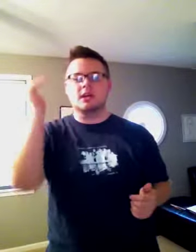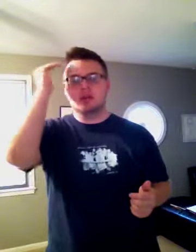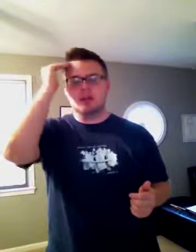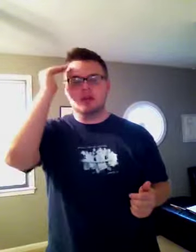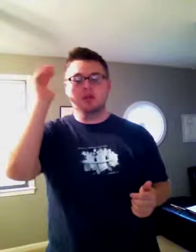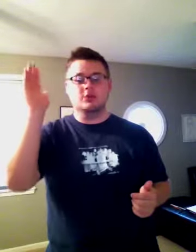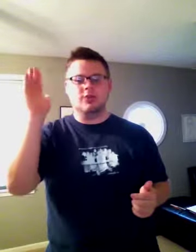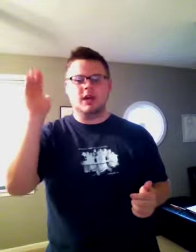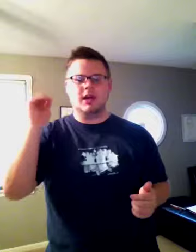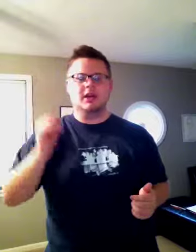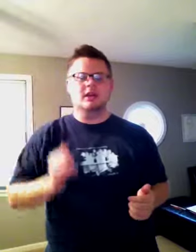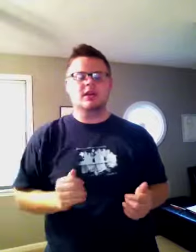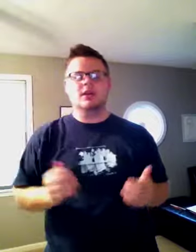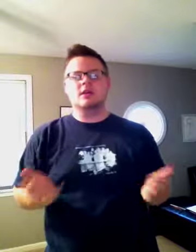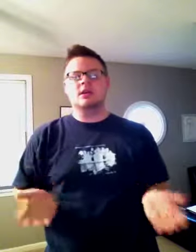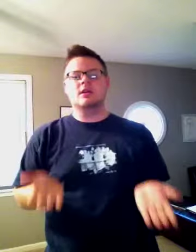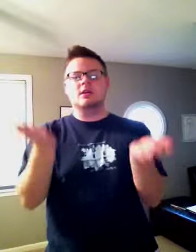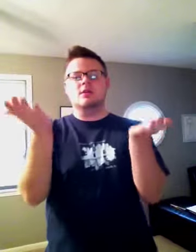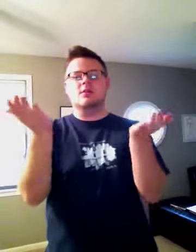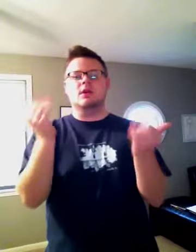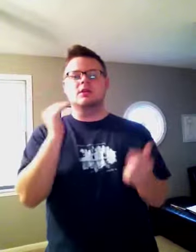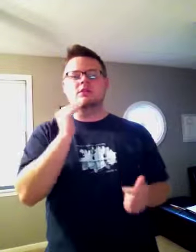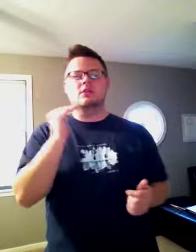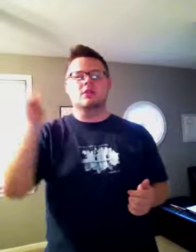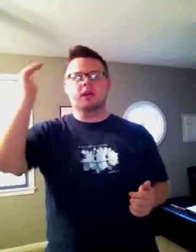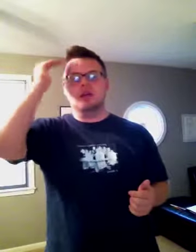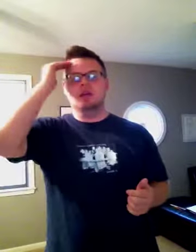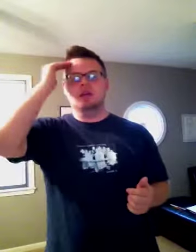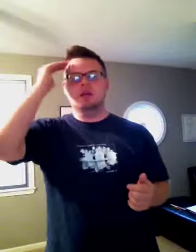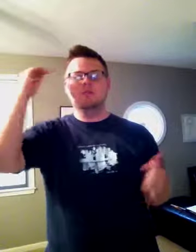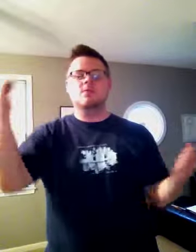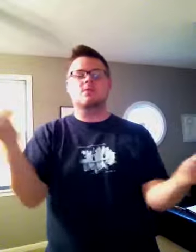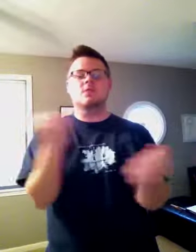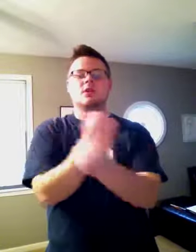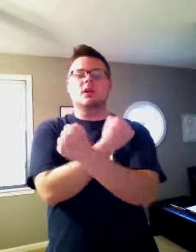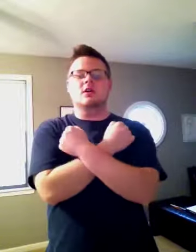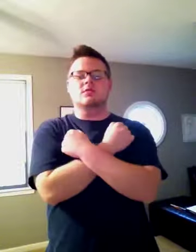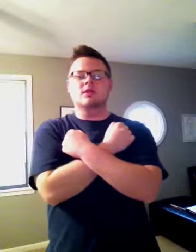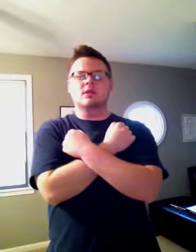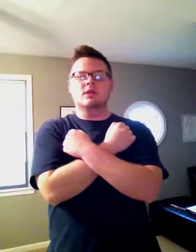and you use your right hand. Raise your head, for love